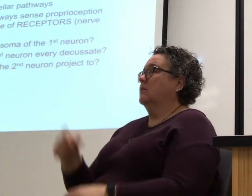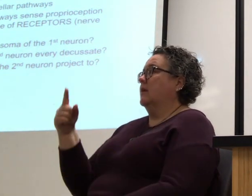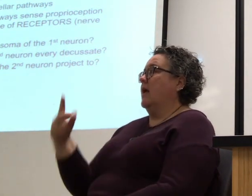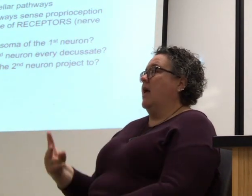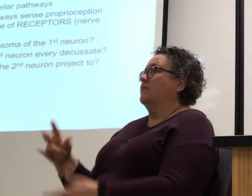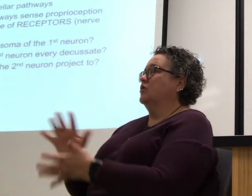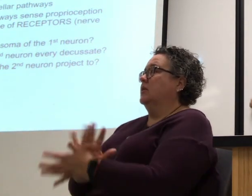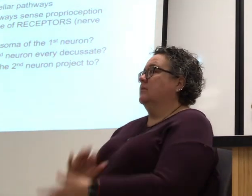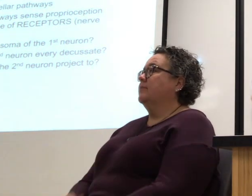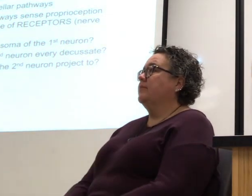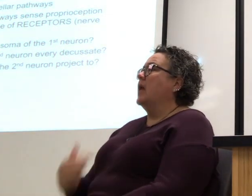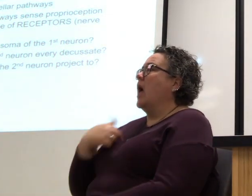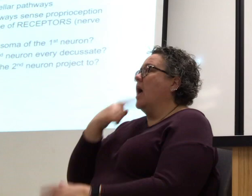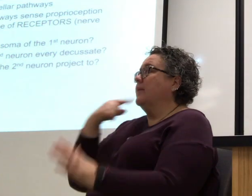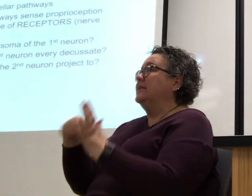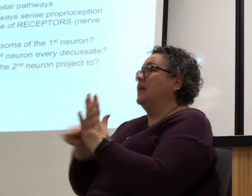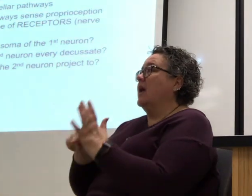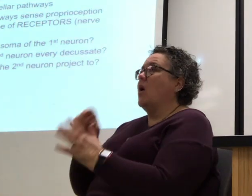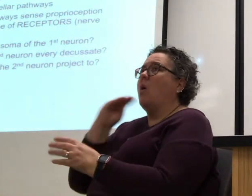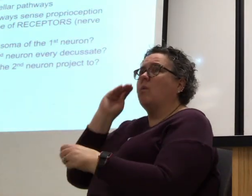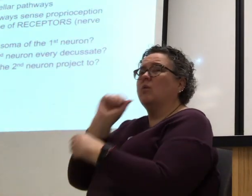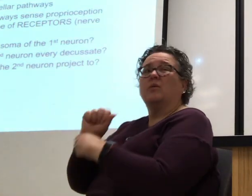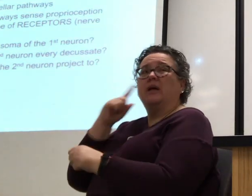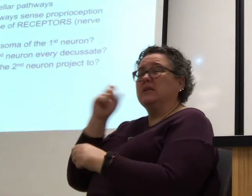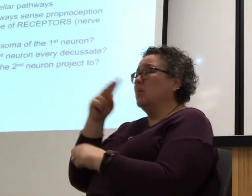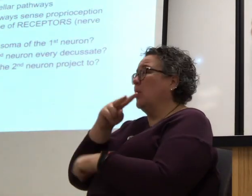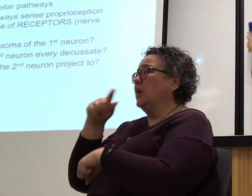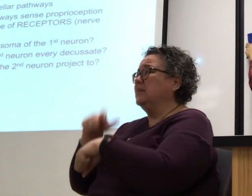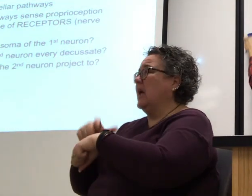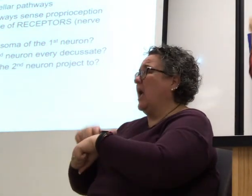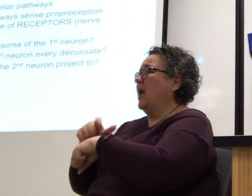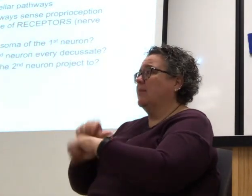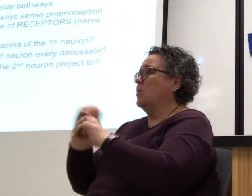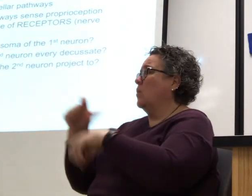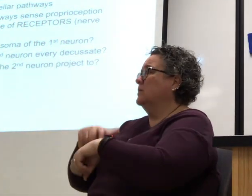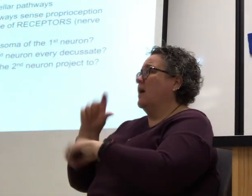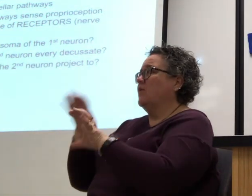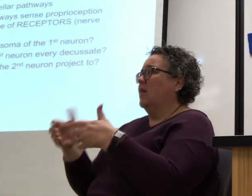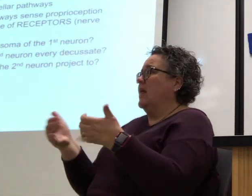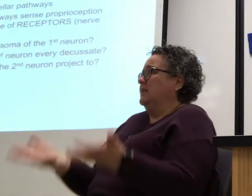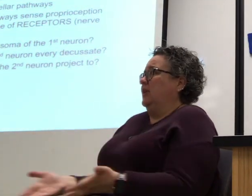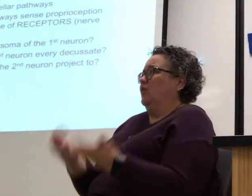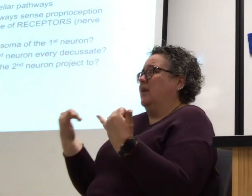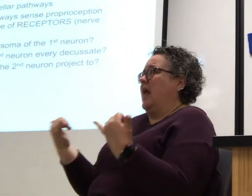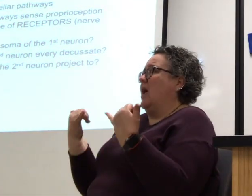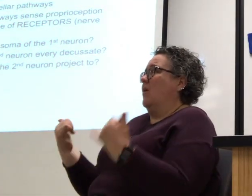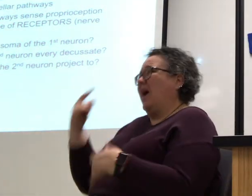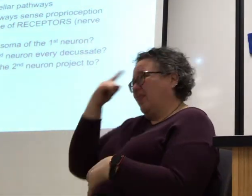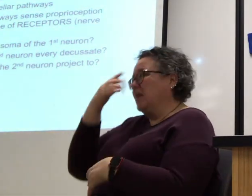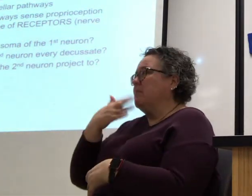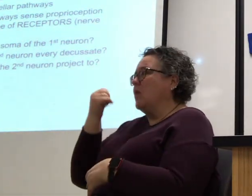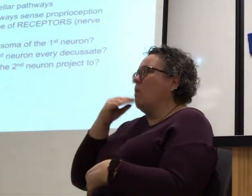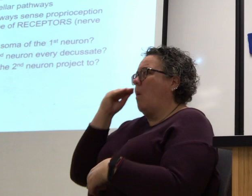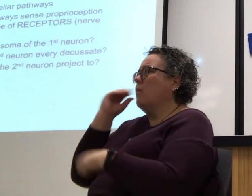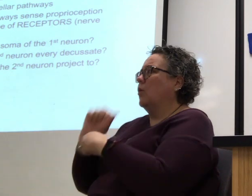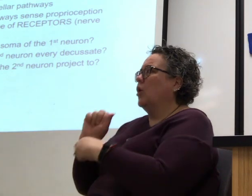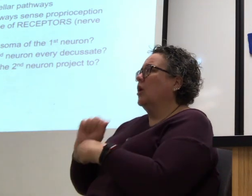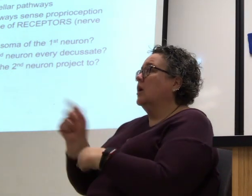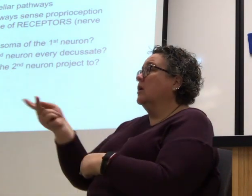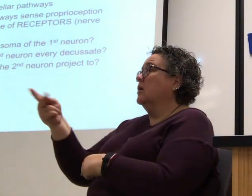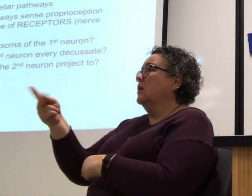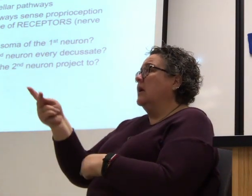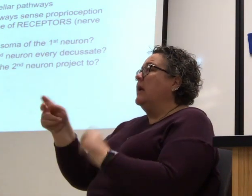Signing it as homework, because I'm looking at the time. I don't think we'll have class time to do it. I think it's better to do as homework so you can sit